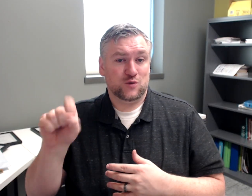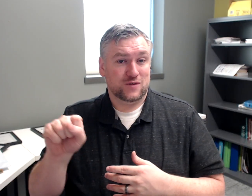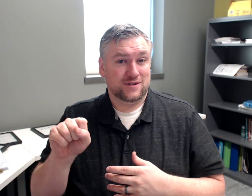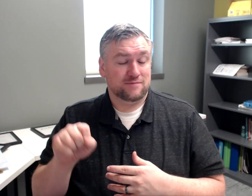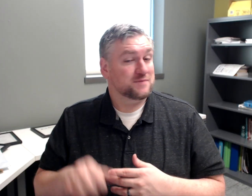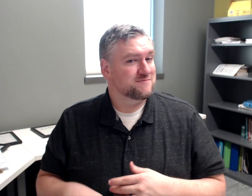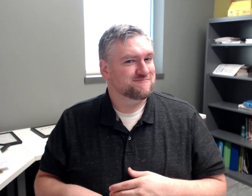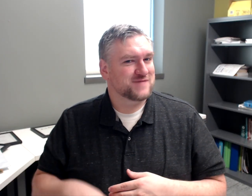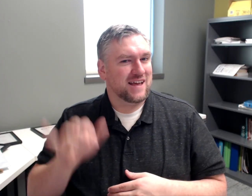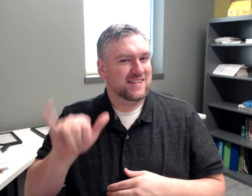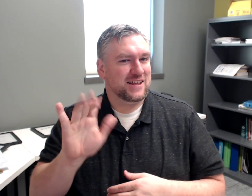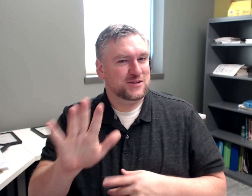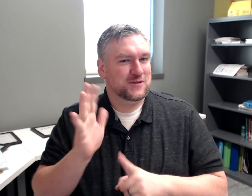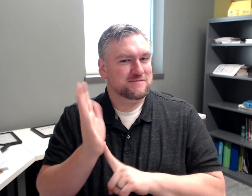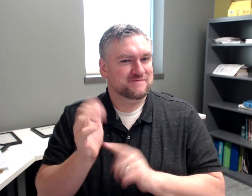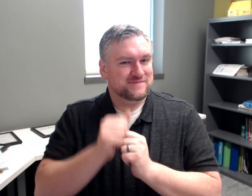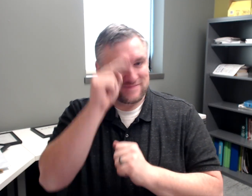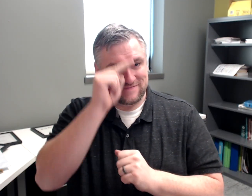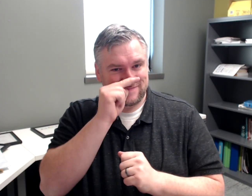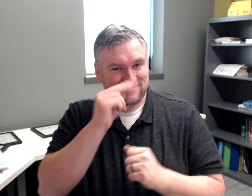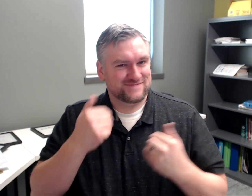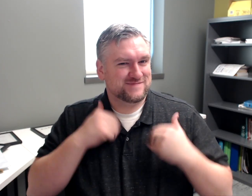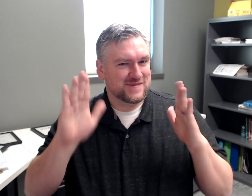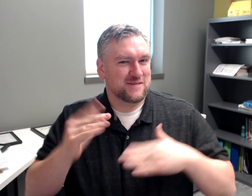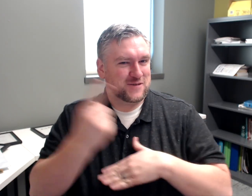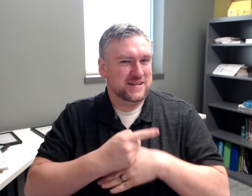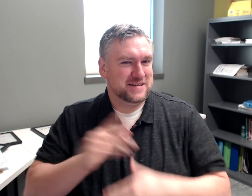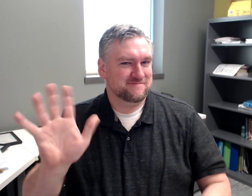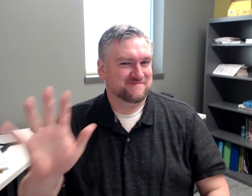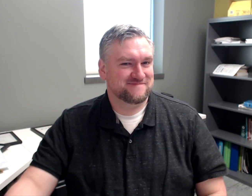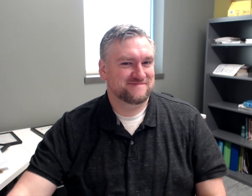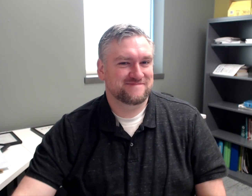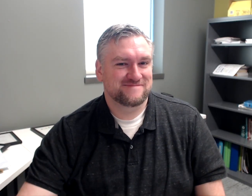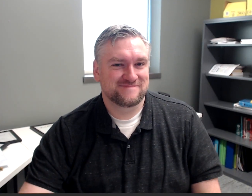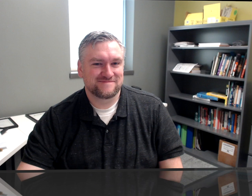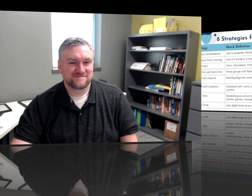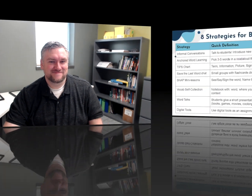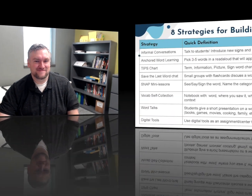and digital tools. All right, that's your 5 minutes with Nate. Have a great day. Bye.